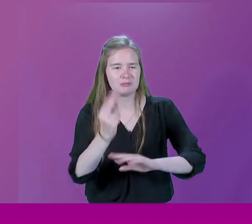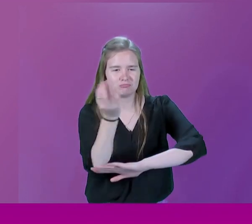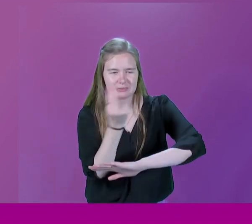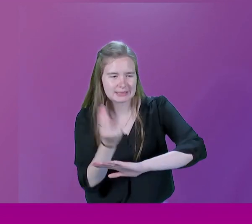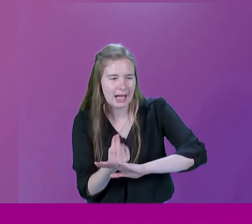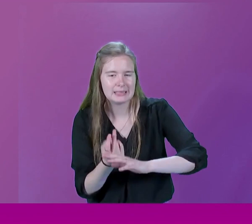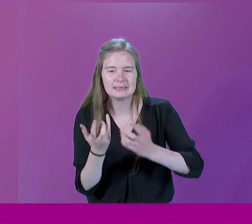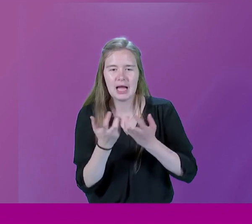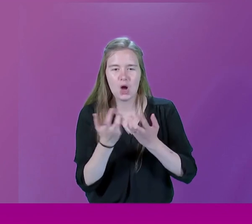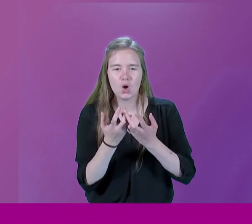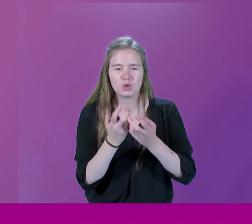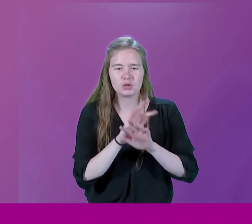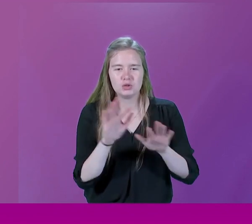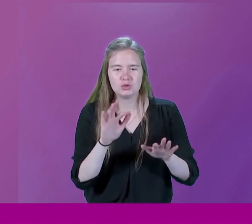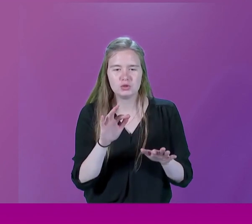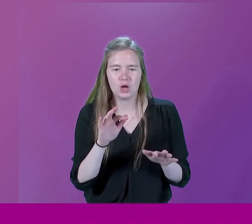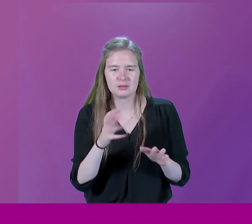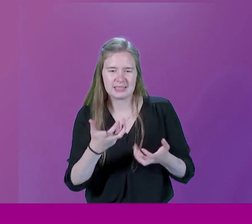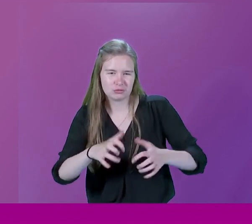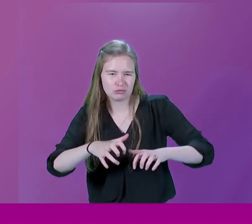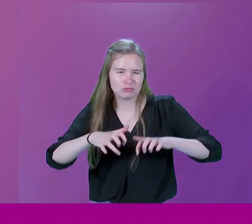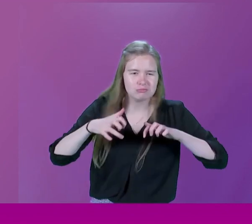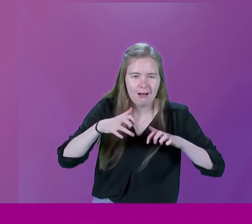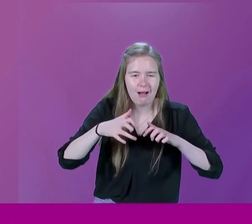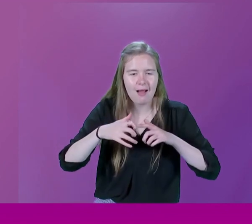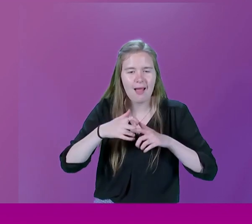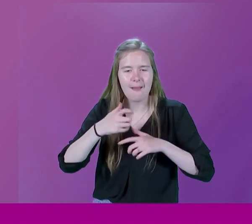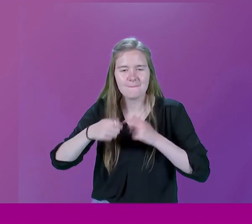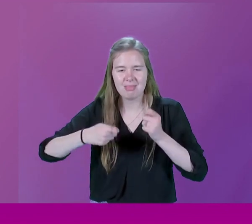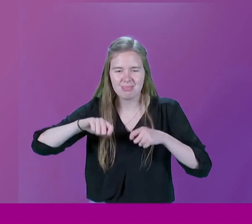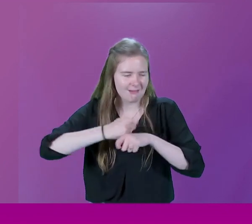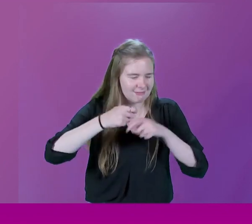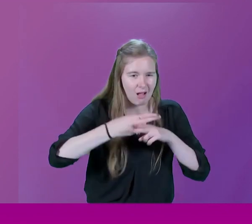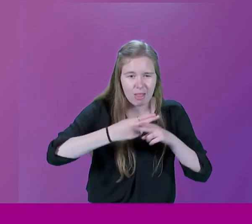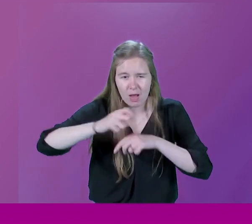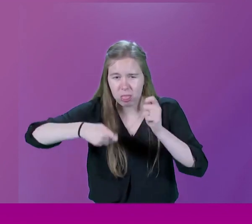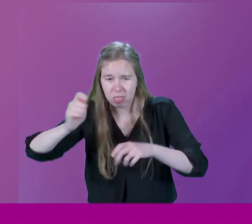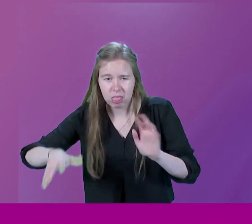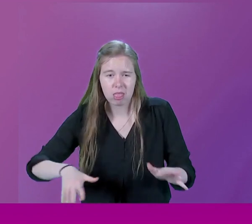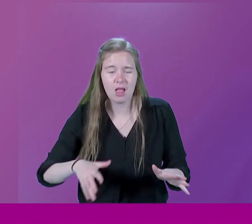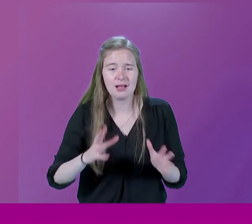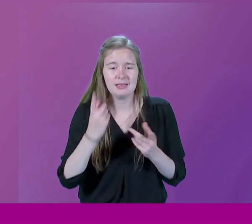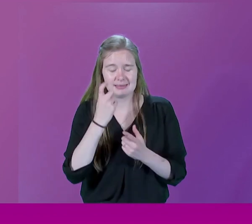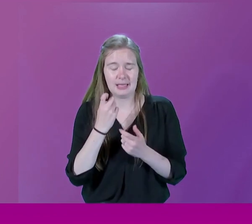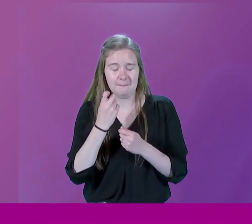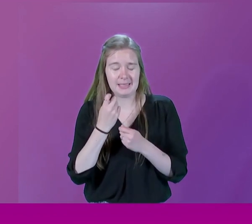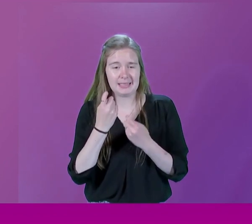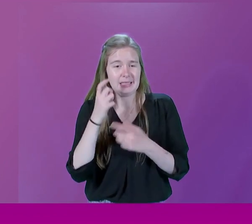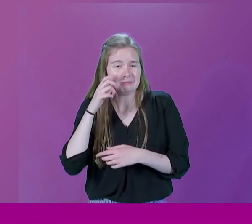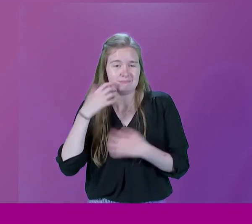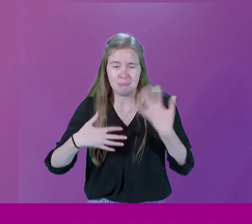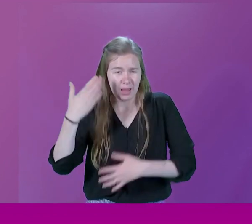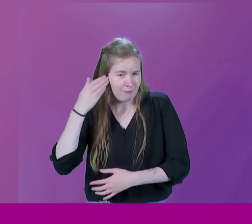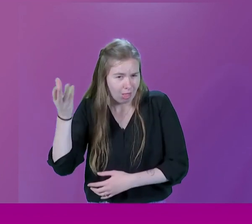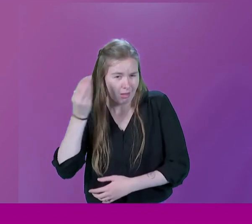designed in ways where you're not getting the scraping and the cutlery and all sorts of things, which is very, very